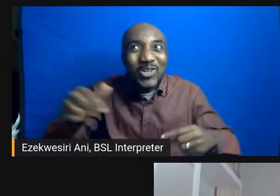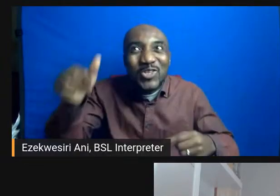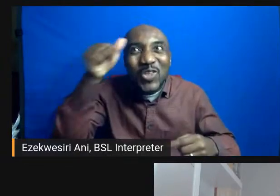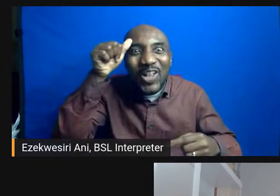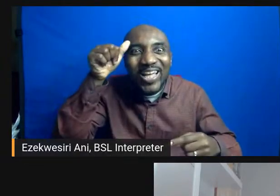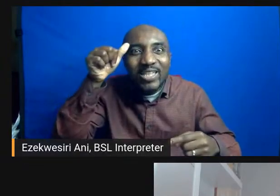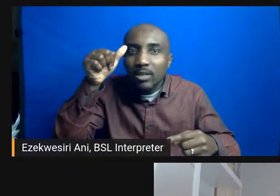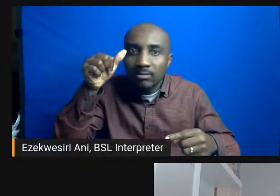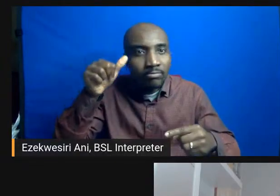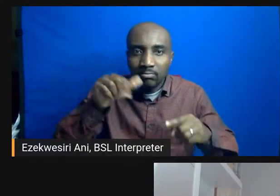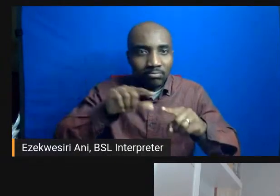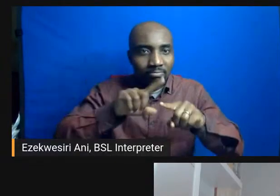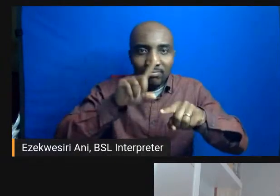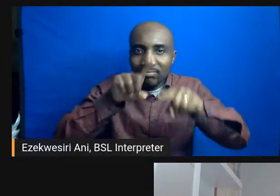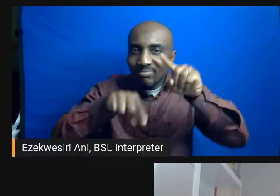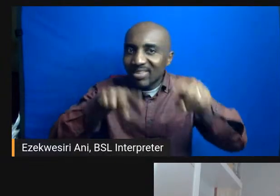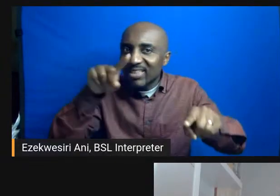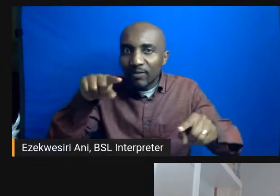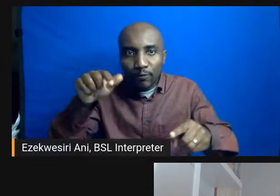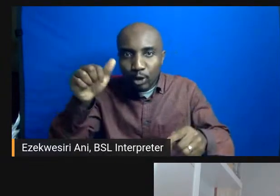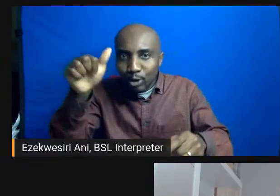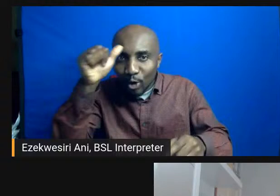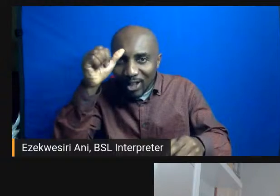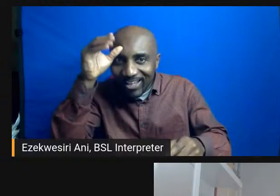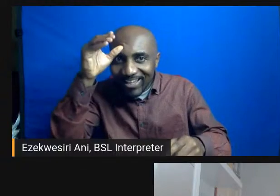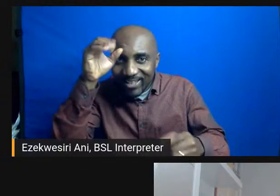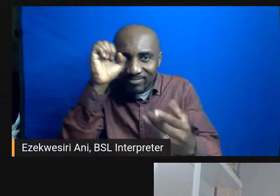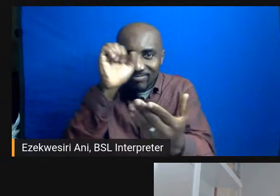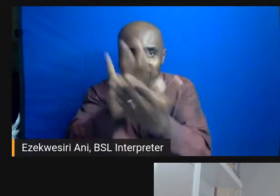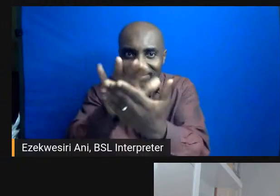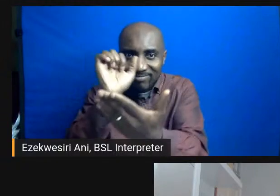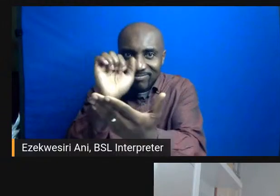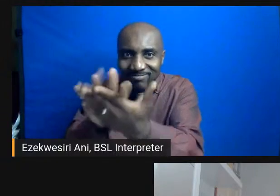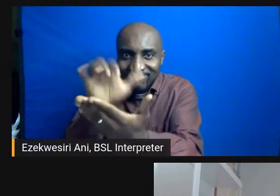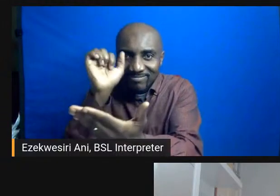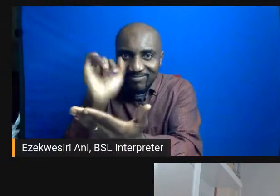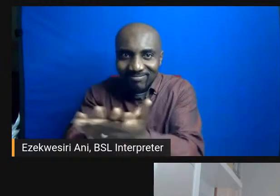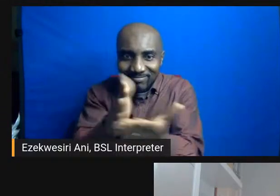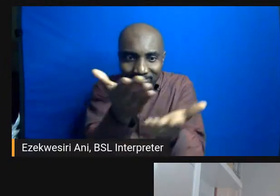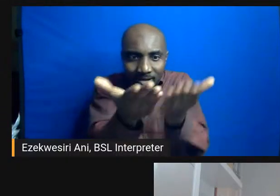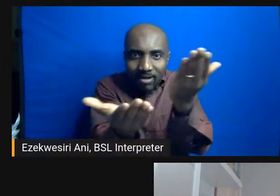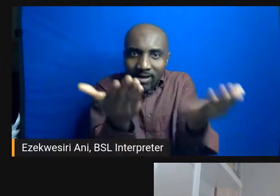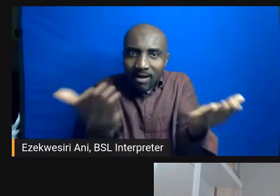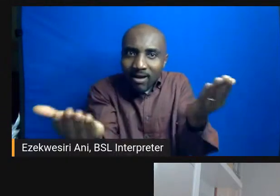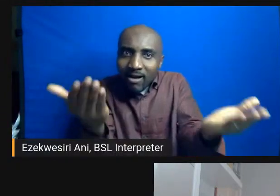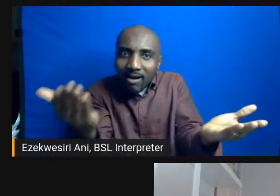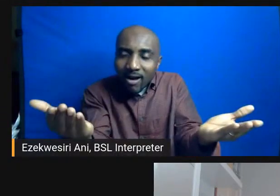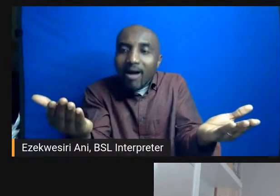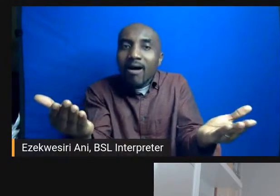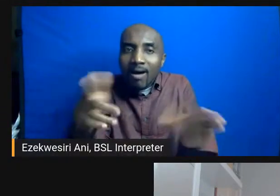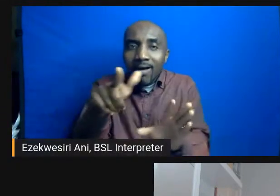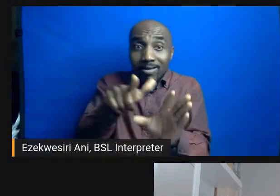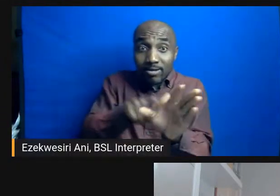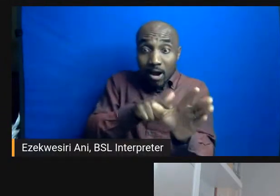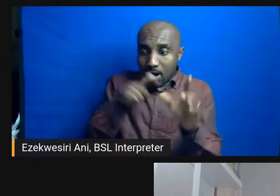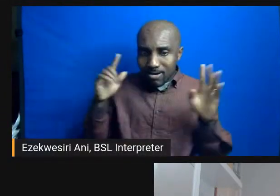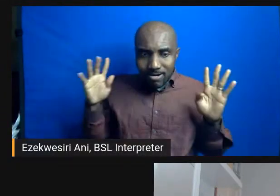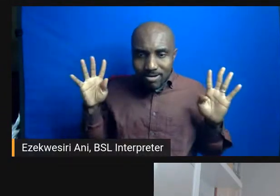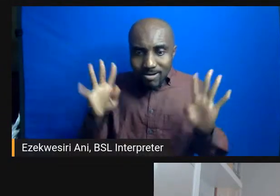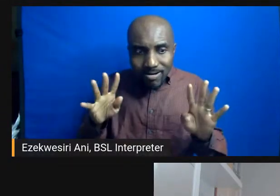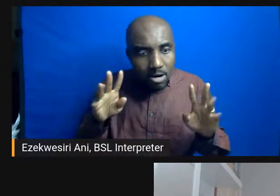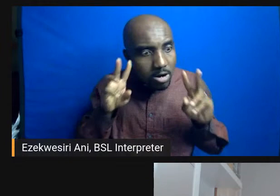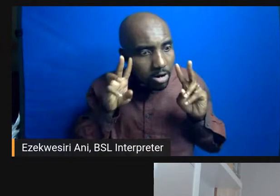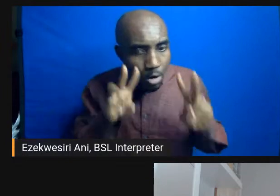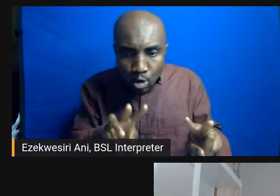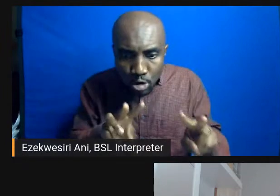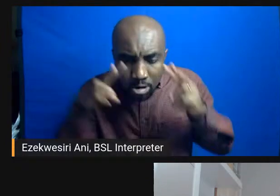all the different pieces of knowledge at the table for our young people to